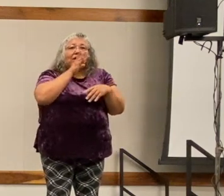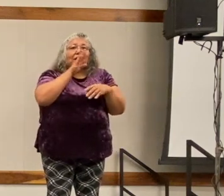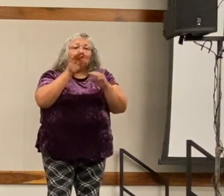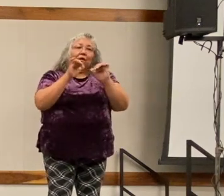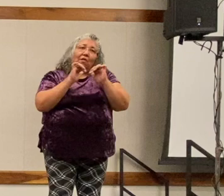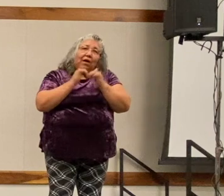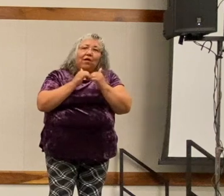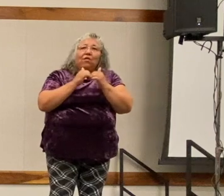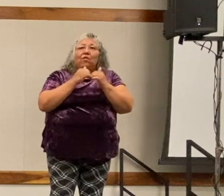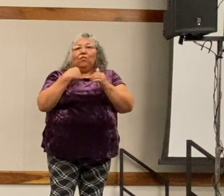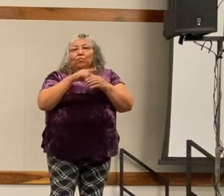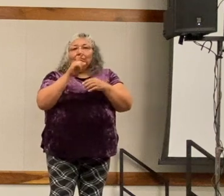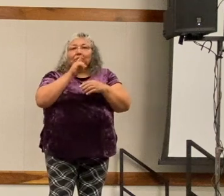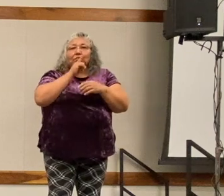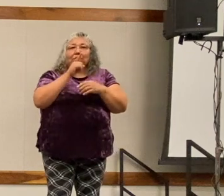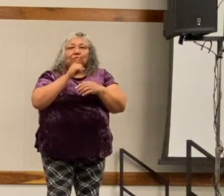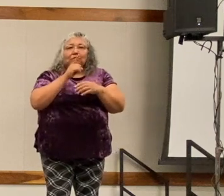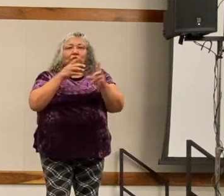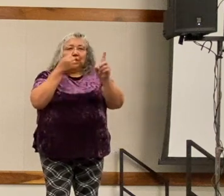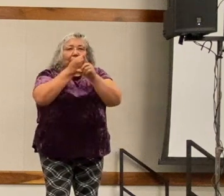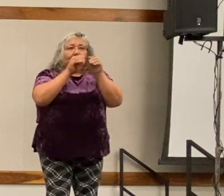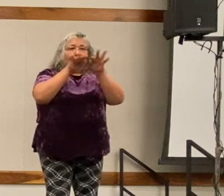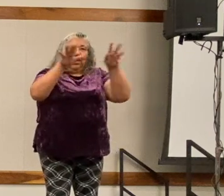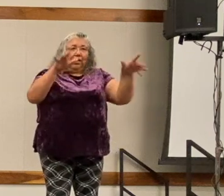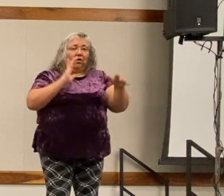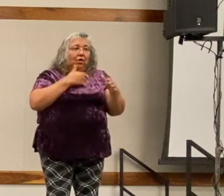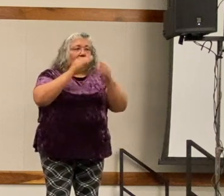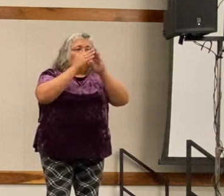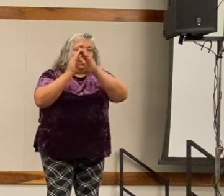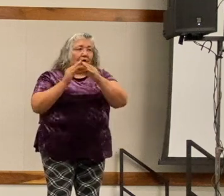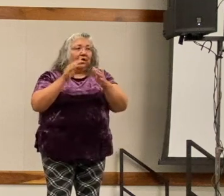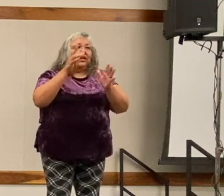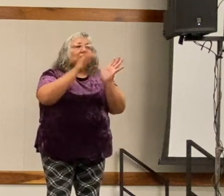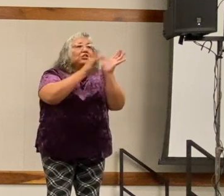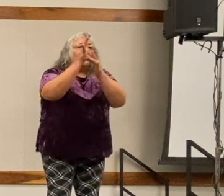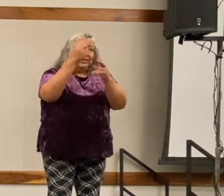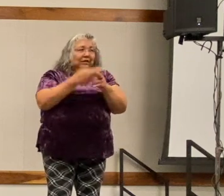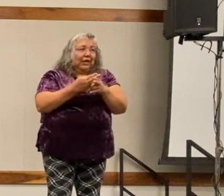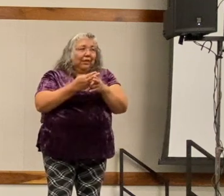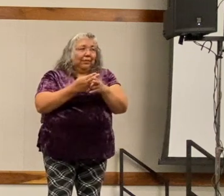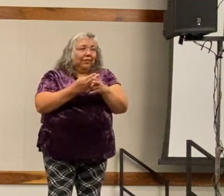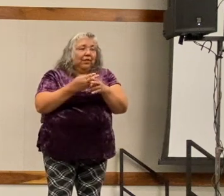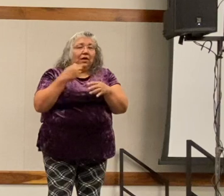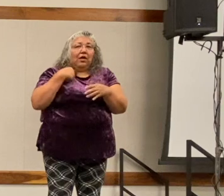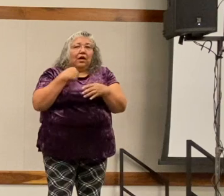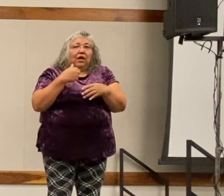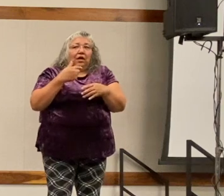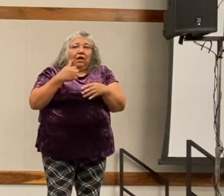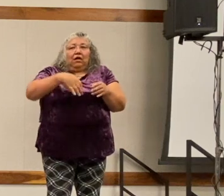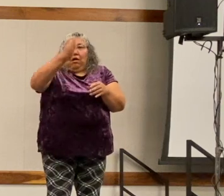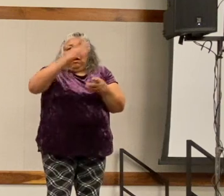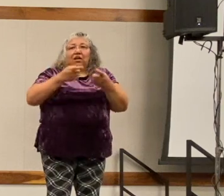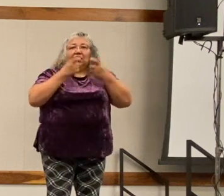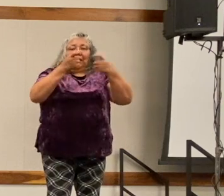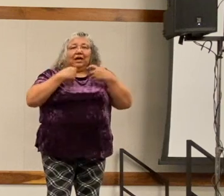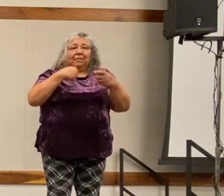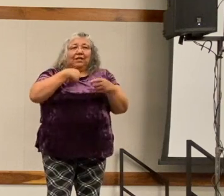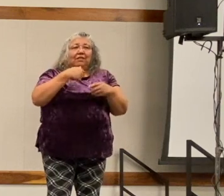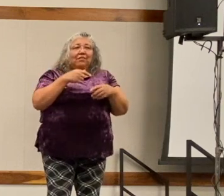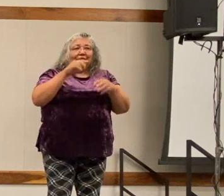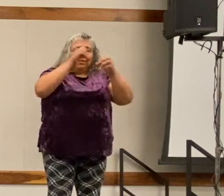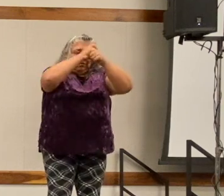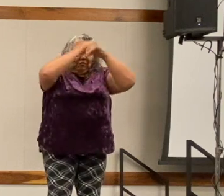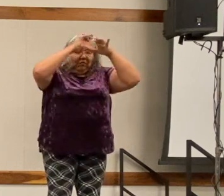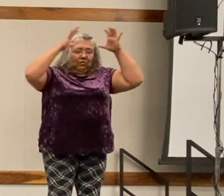how we are to impact the community in Jesus' name. And as God gave me this this